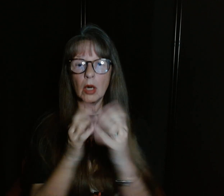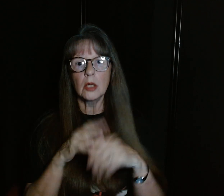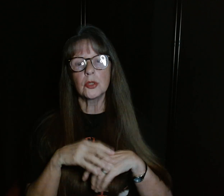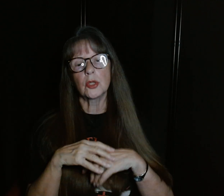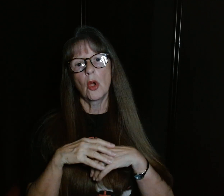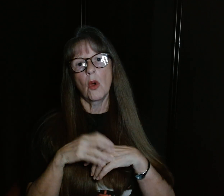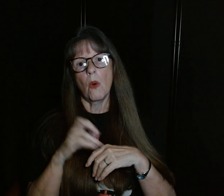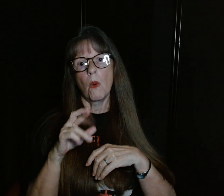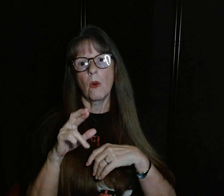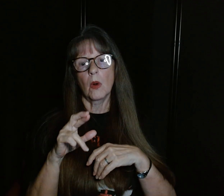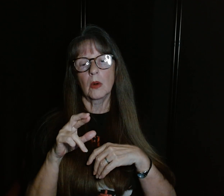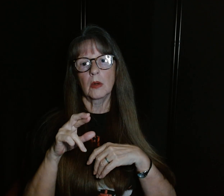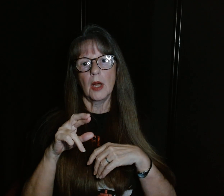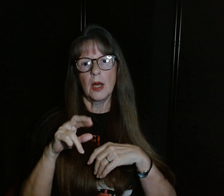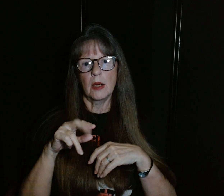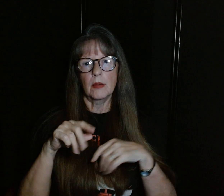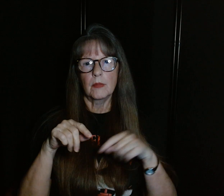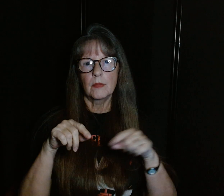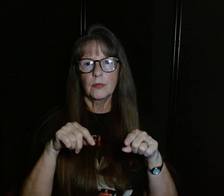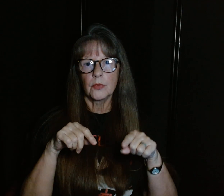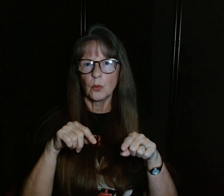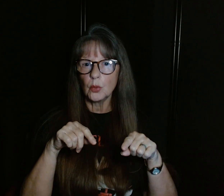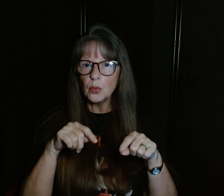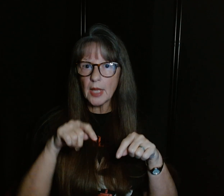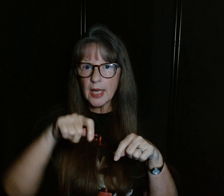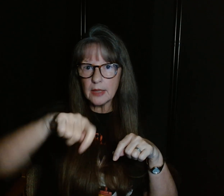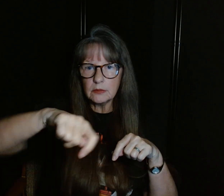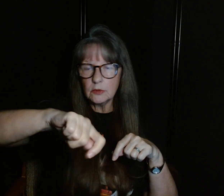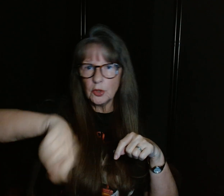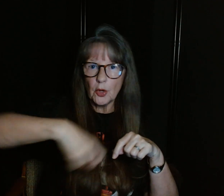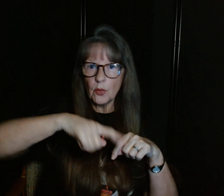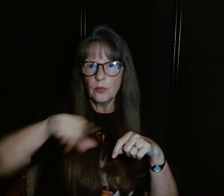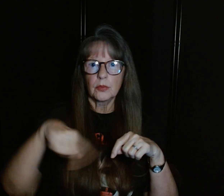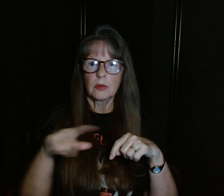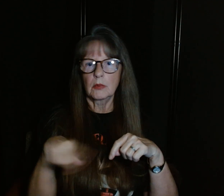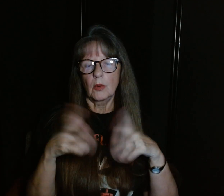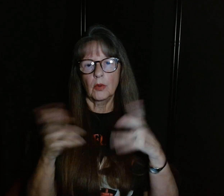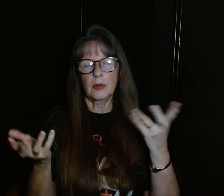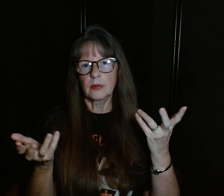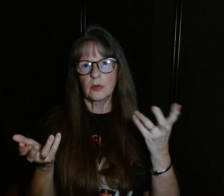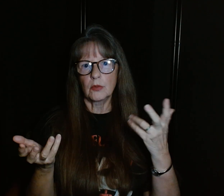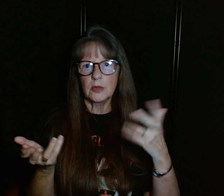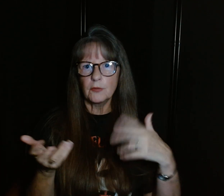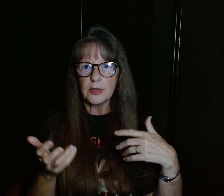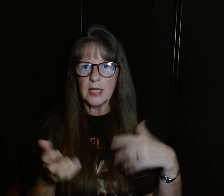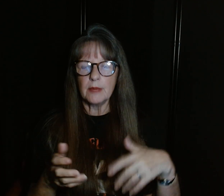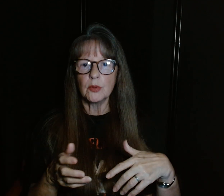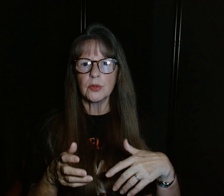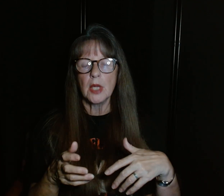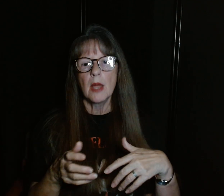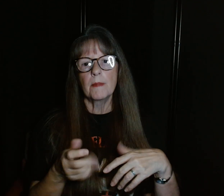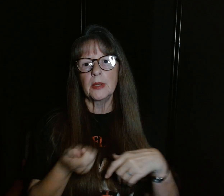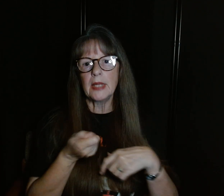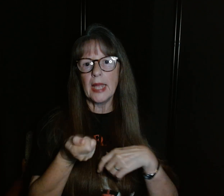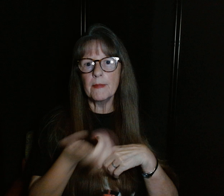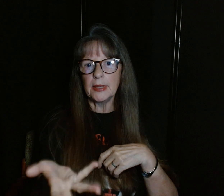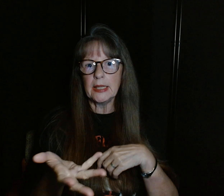cards or the roulette, or the different tables. But gambling